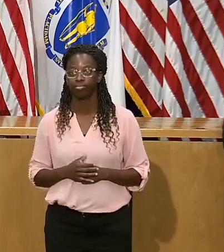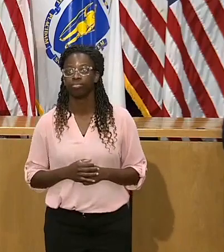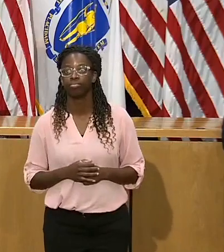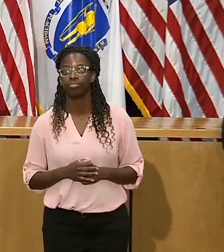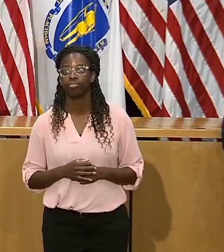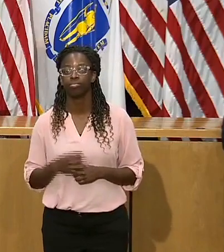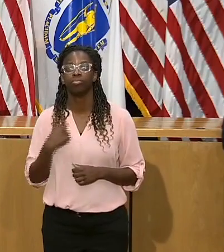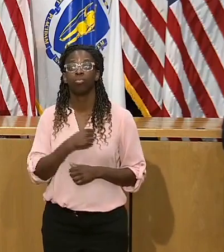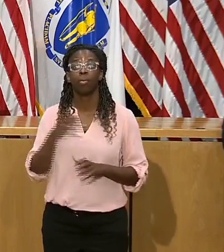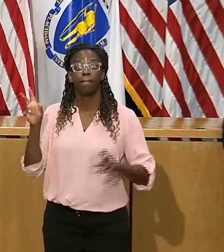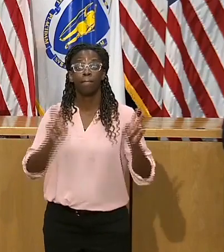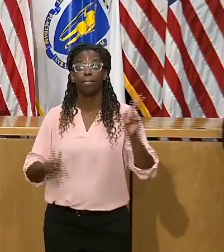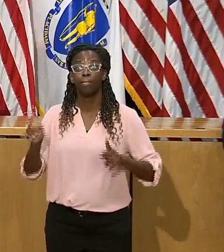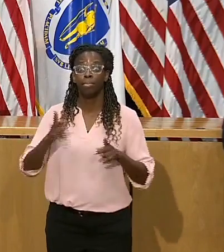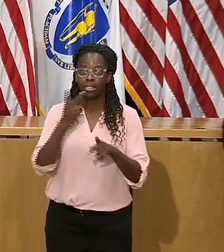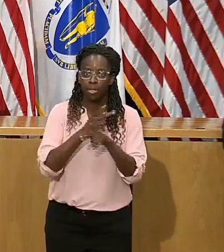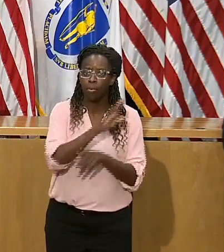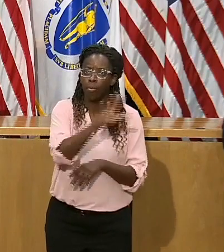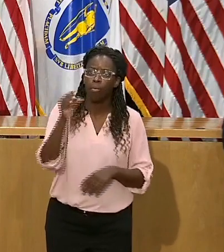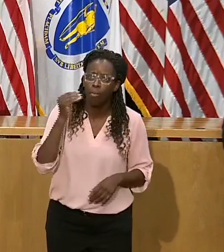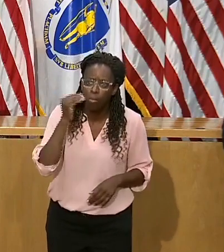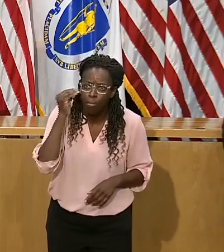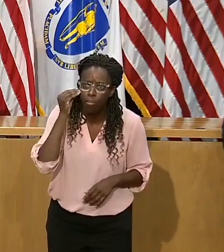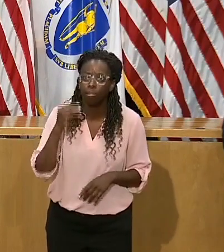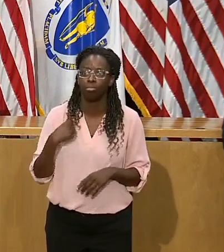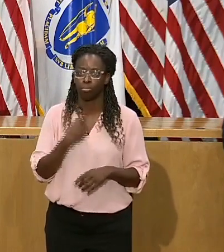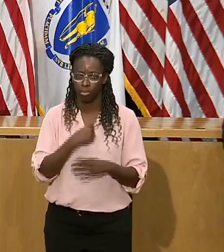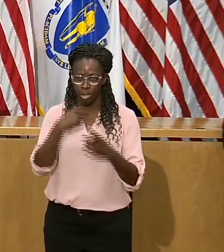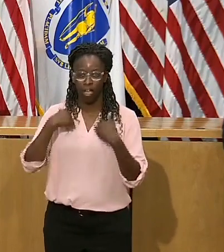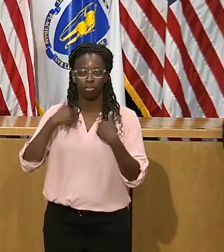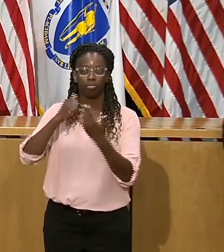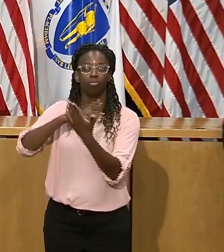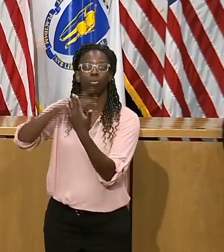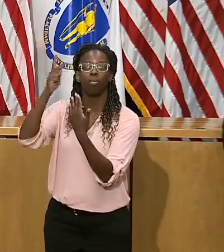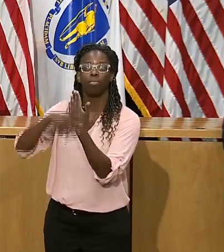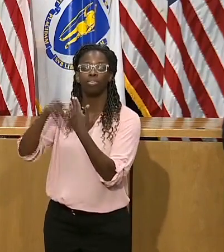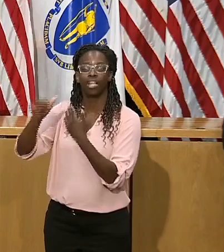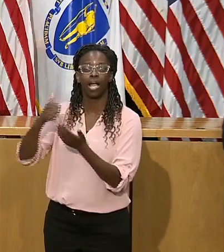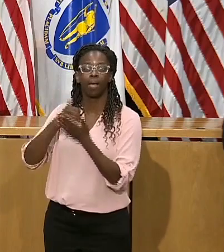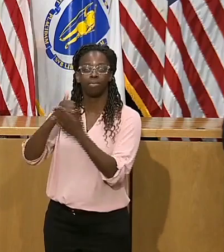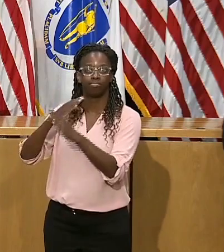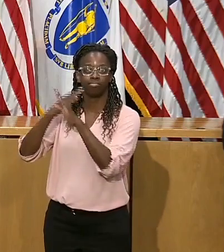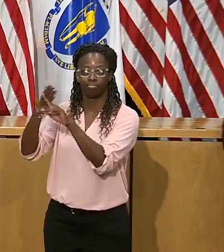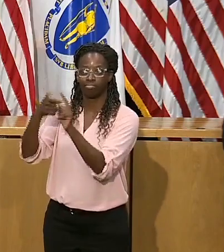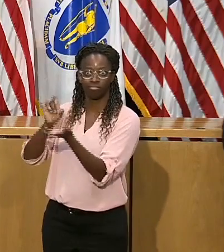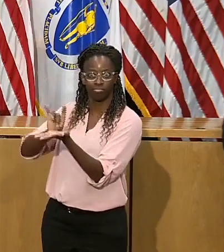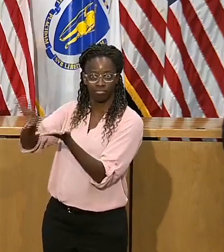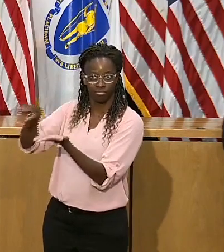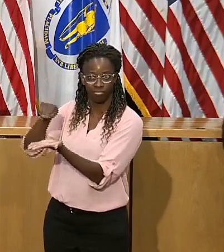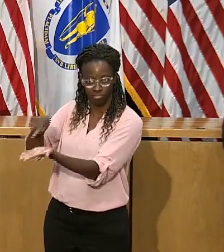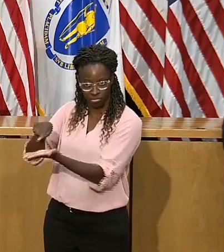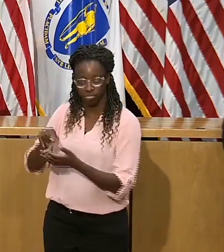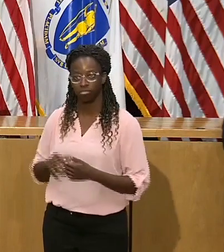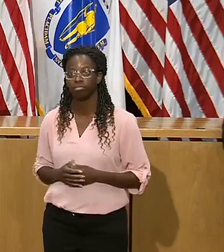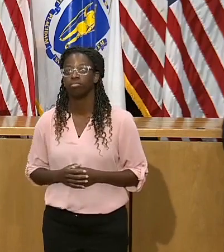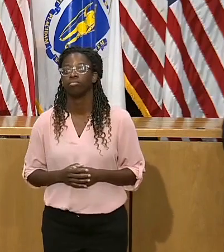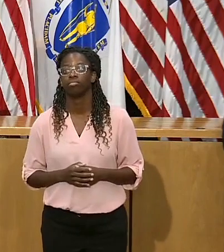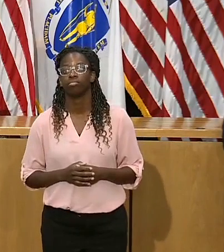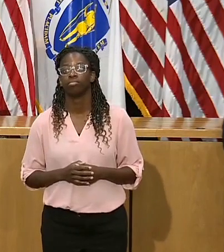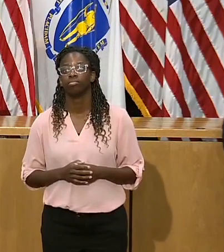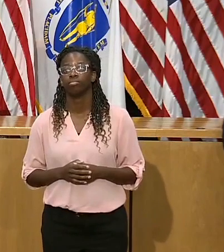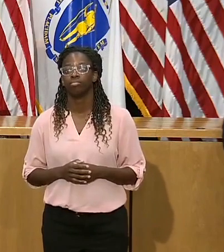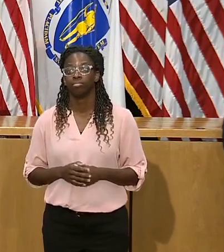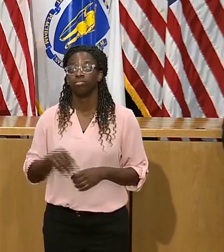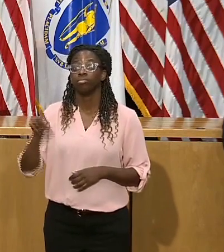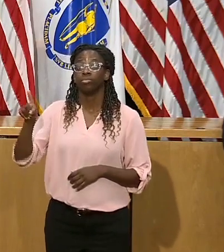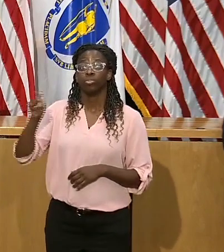through our eviction diversion program. In addition, it also includes $323 million in capital and